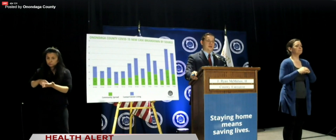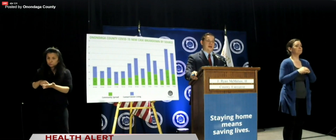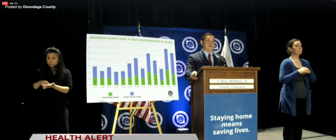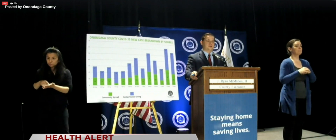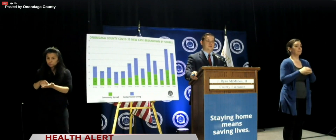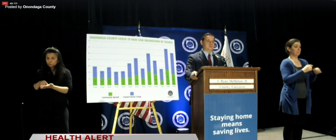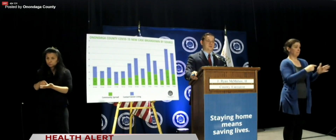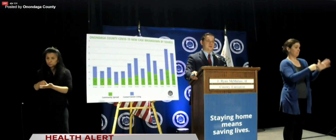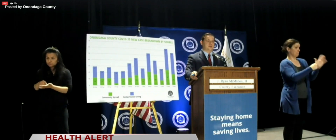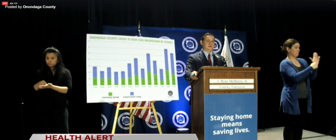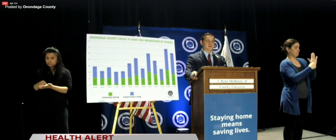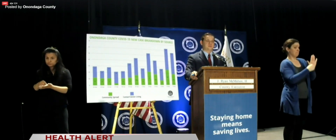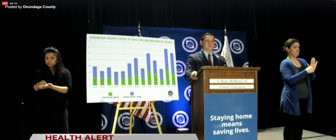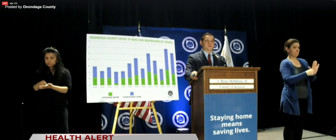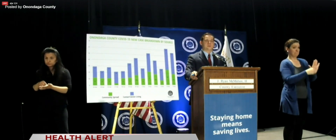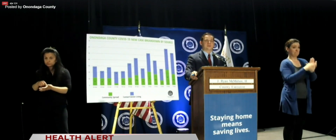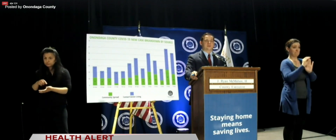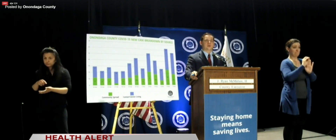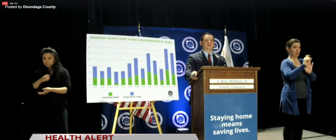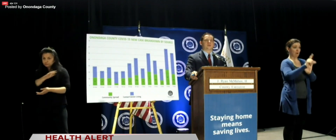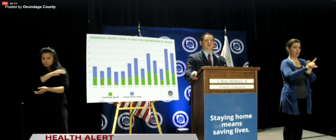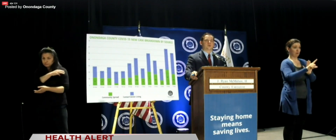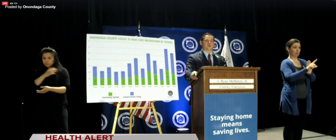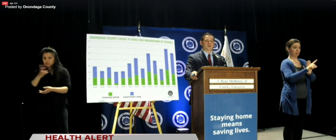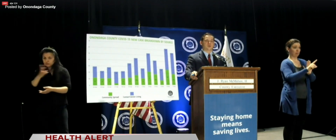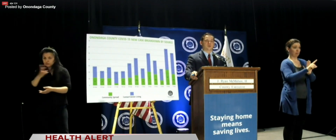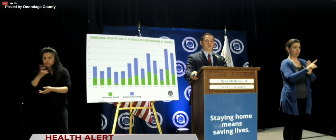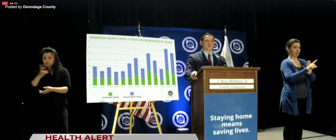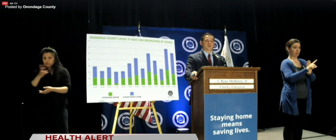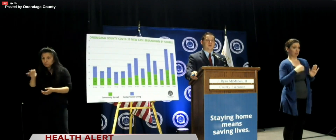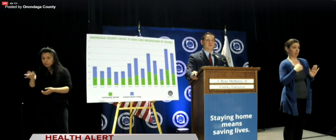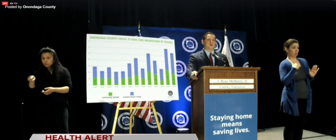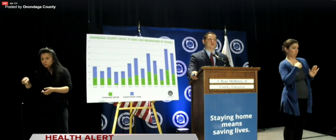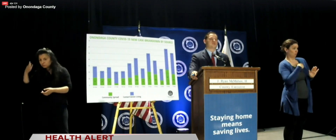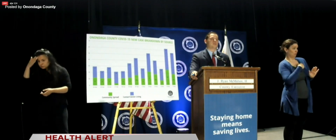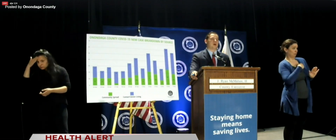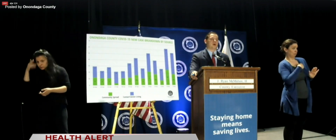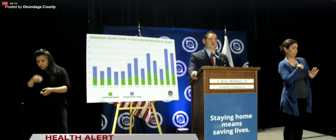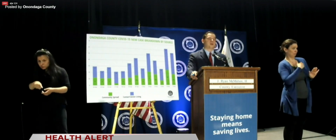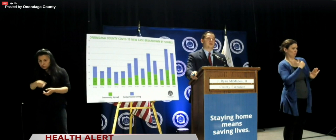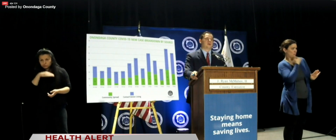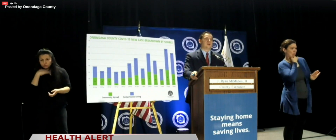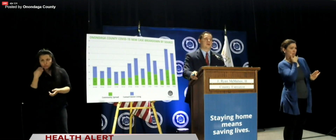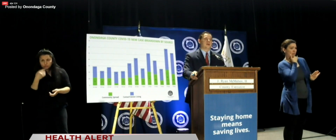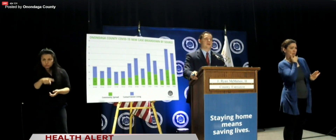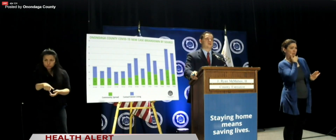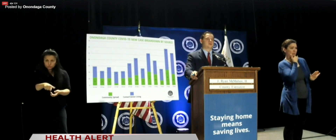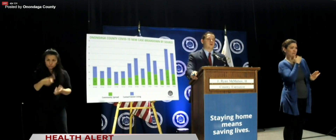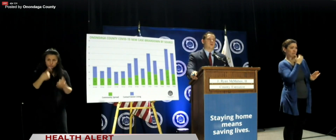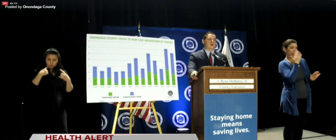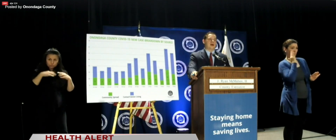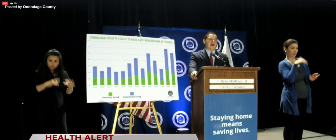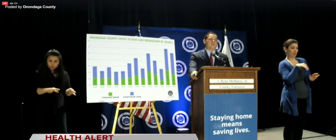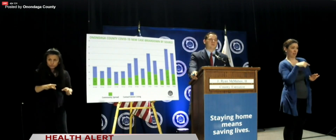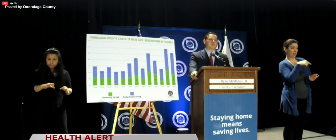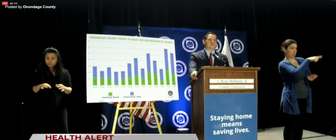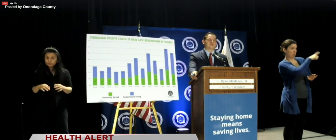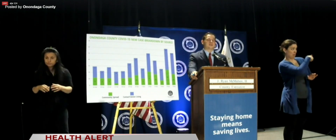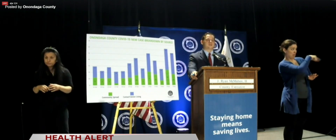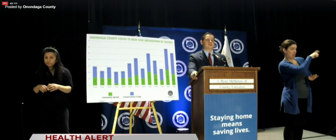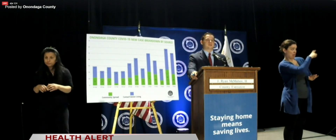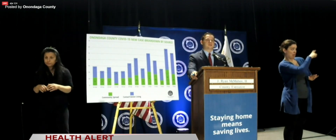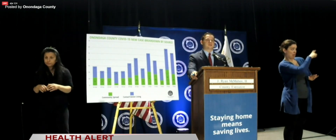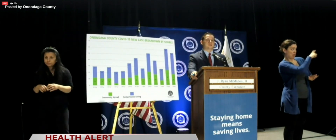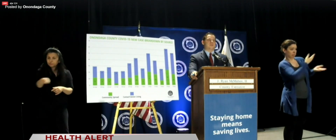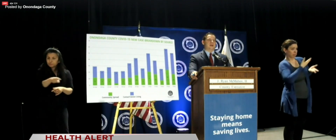attribute that to just being that these people didn't know what they were doing. They're very smart. And so what happened was the decisions